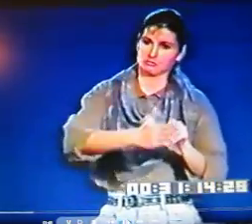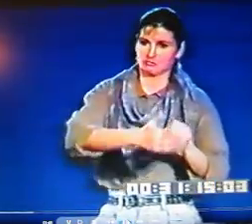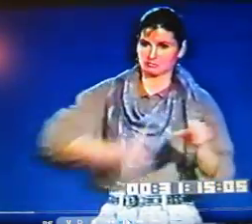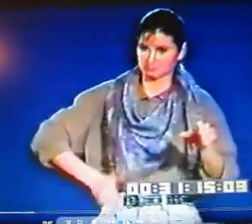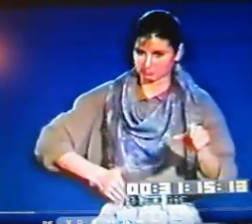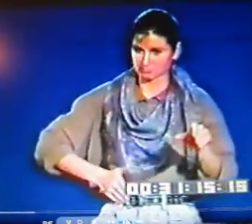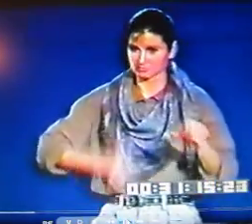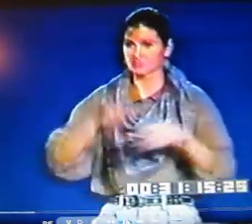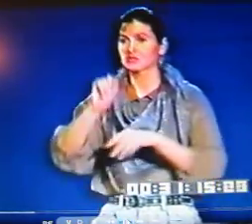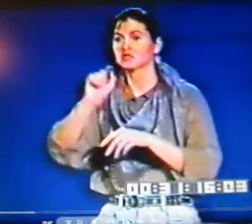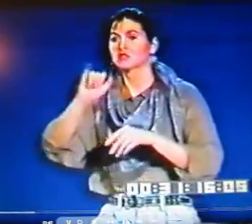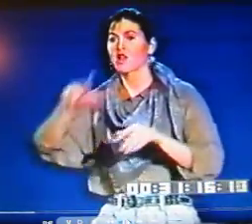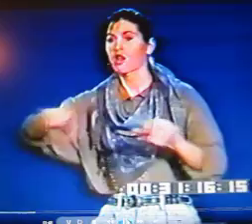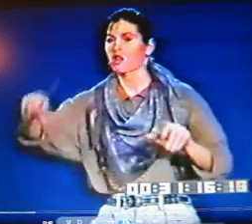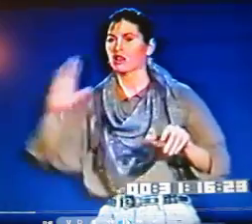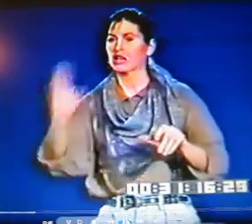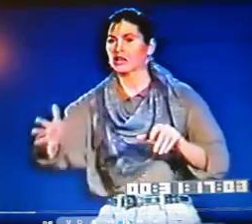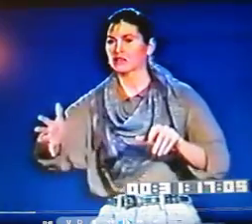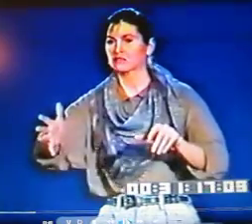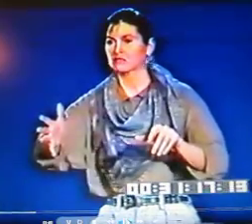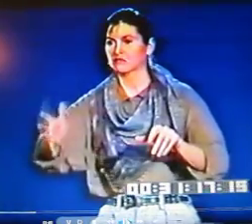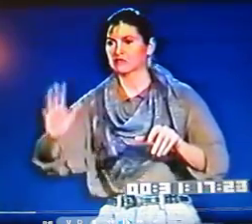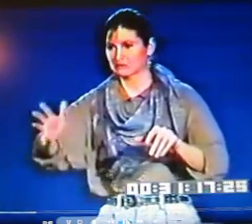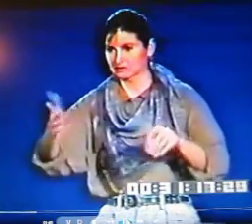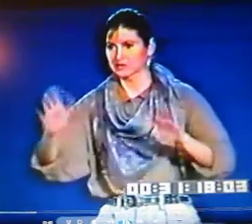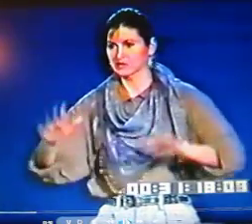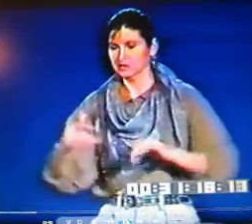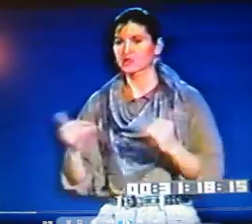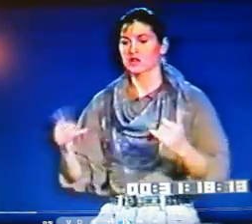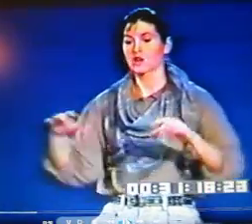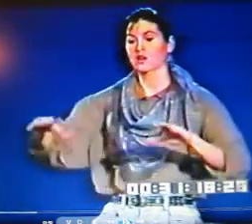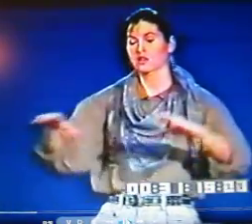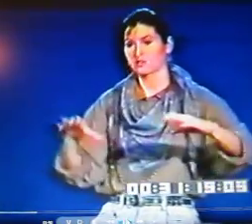We're going to chop off the head and leave the tail where it is for now.